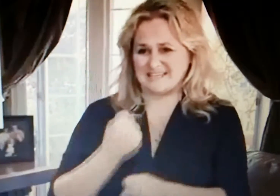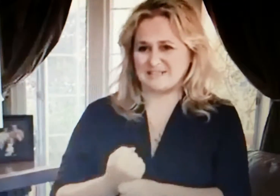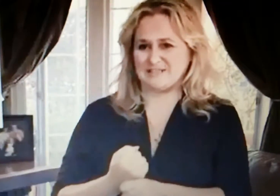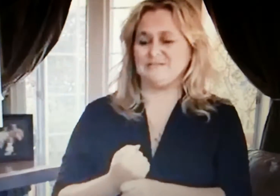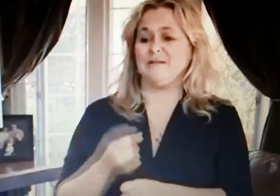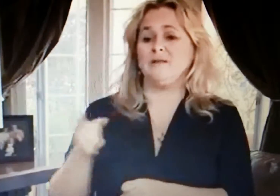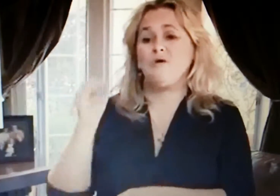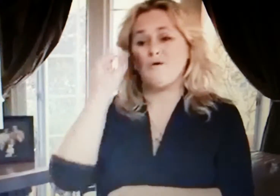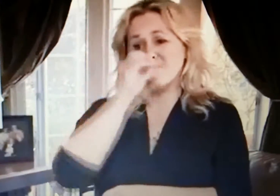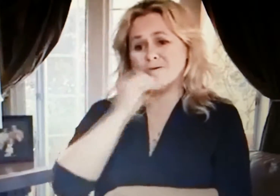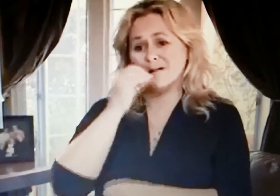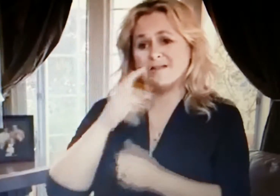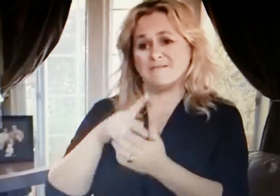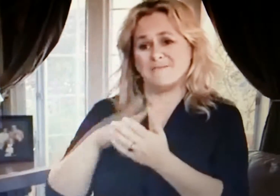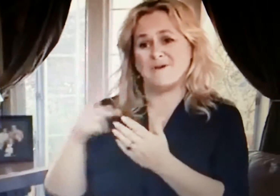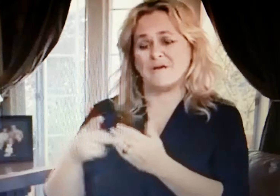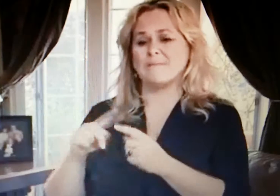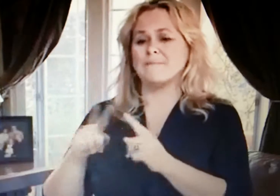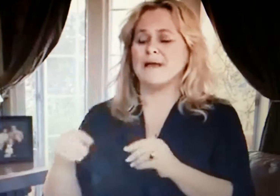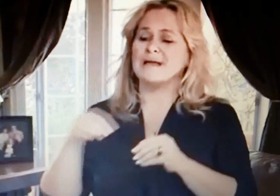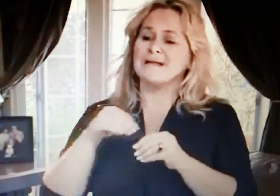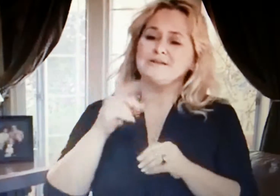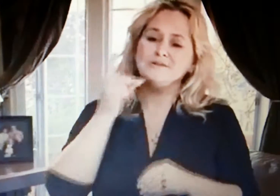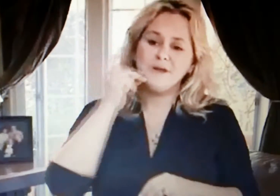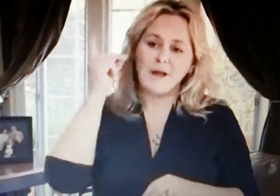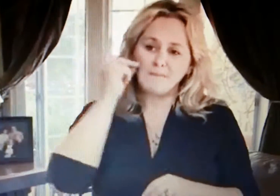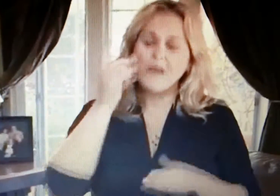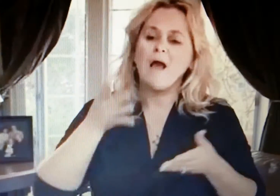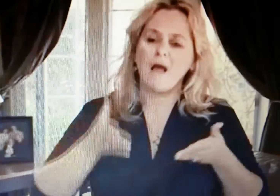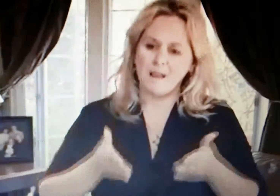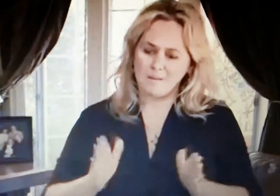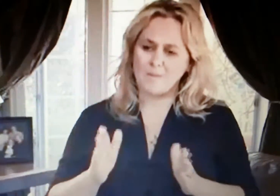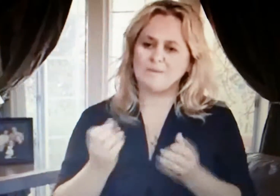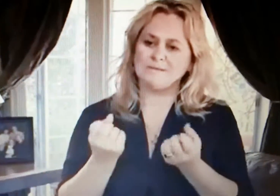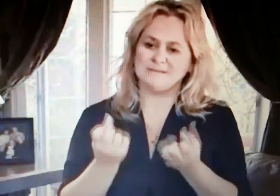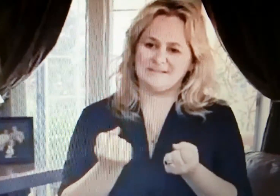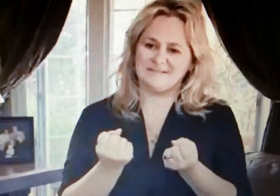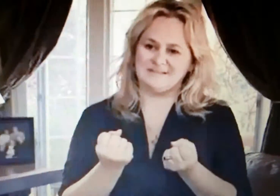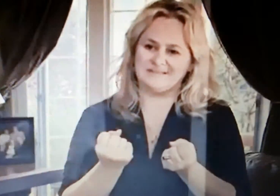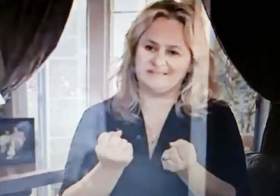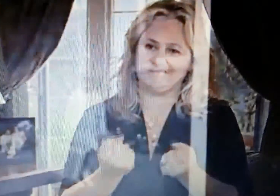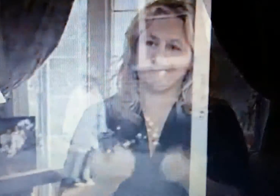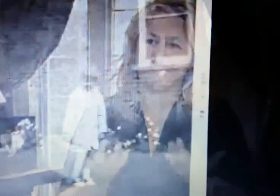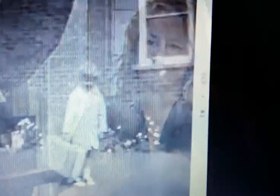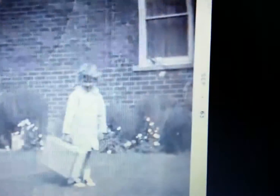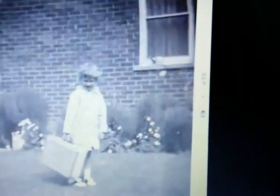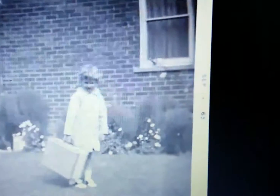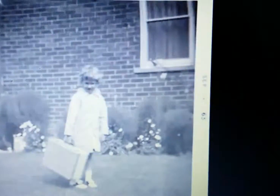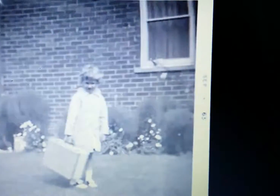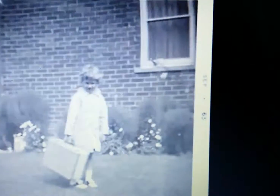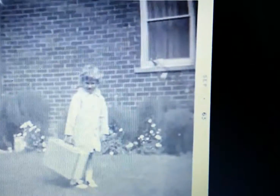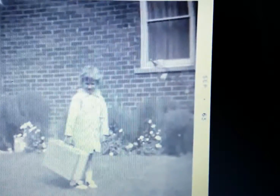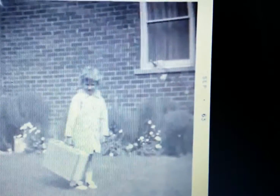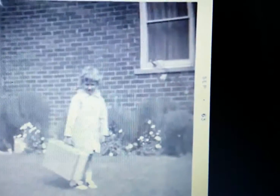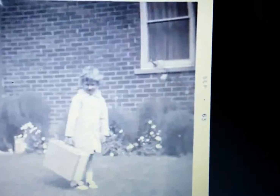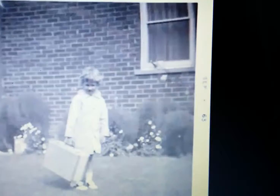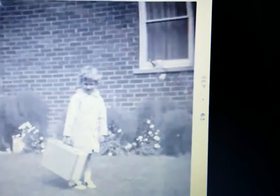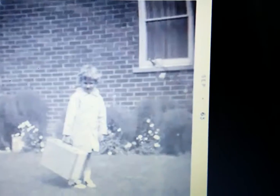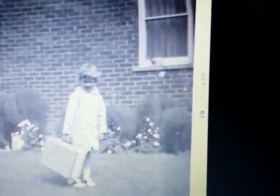deaf school called the Lutheran School, and it was in Detroit. It was oral based, it had an oral based